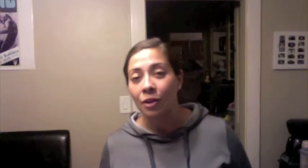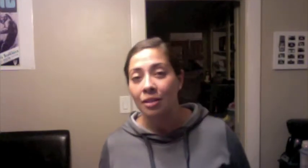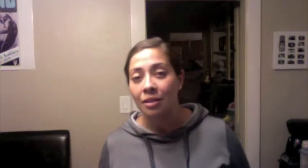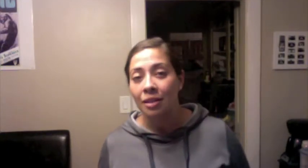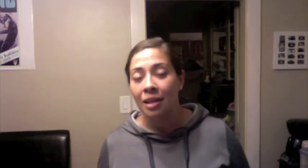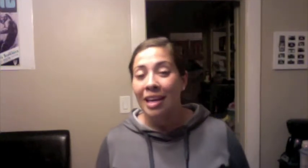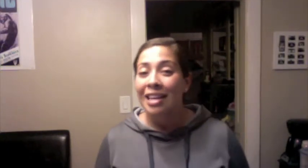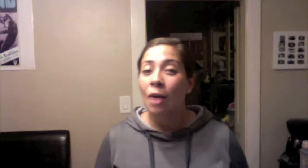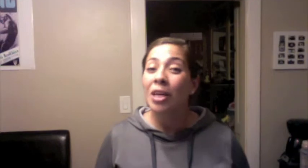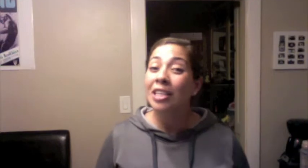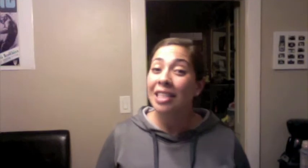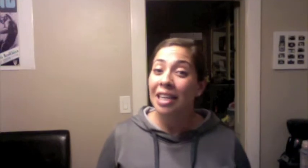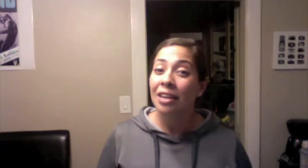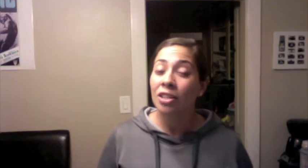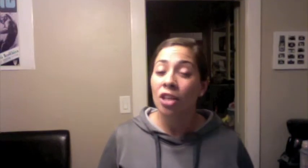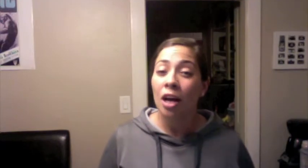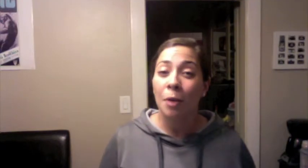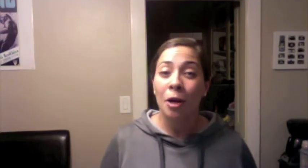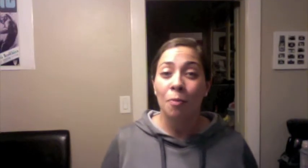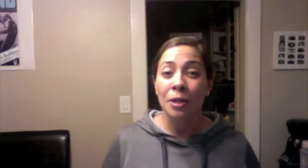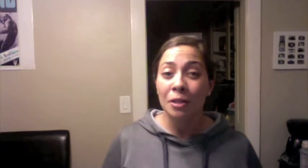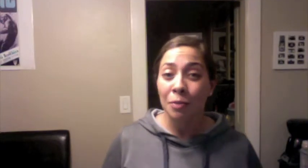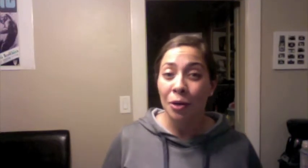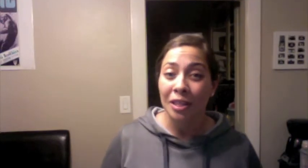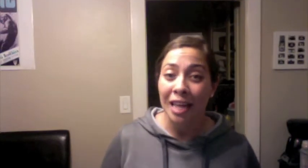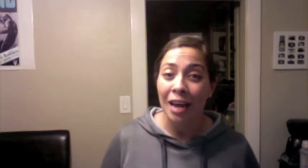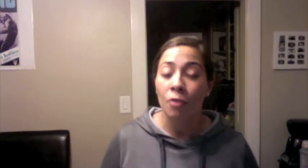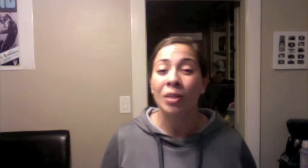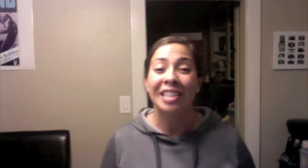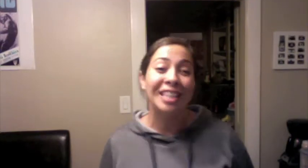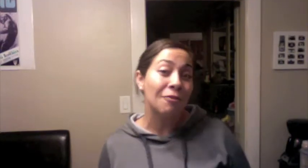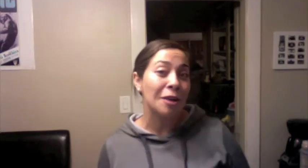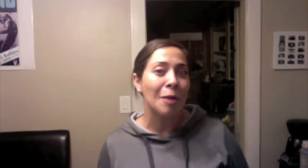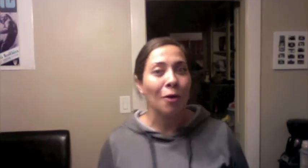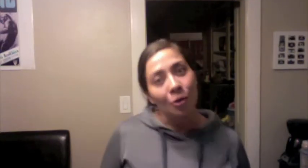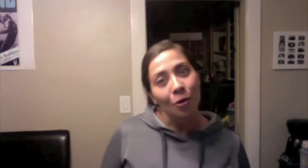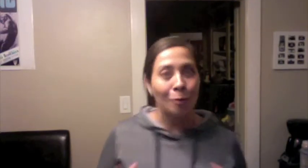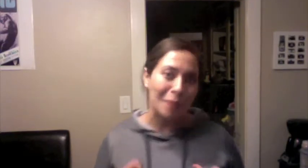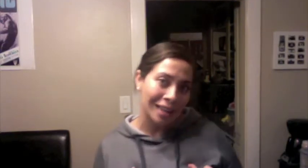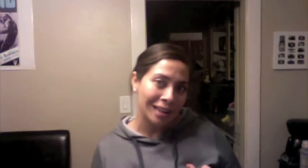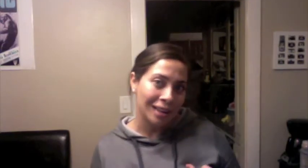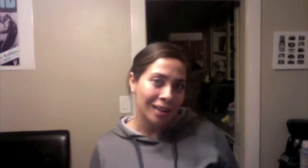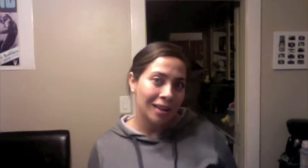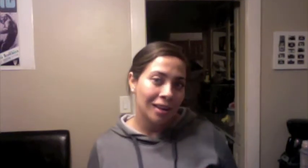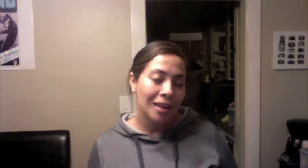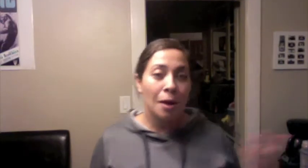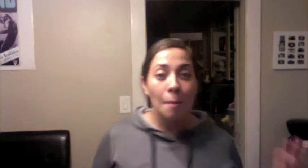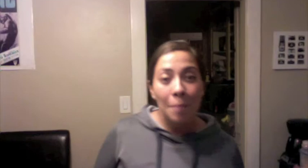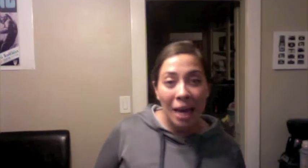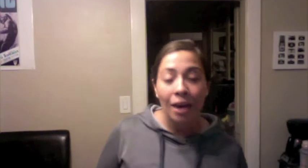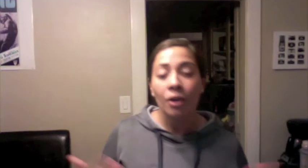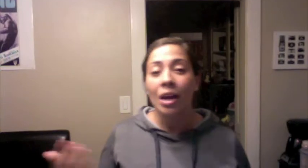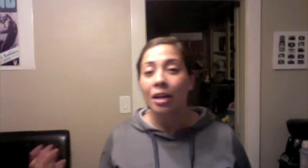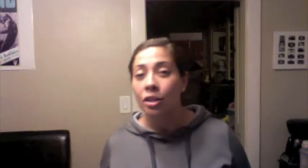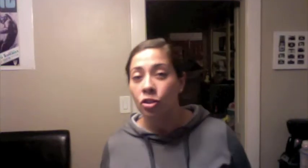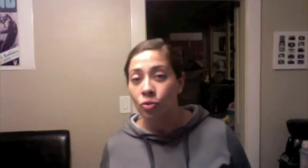difference. Now we could sit here and talk about our principal all day and what's different about her and me. Compare and